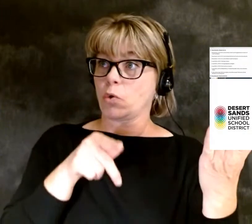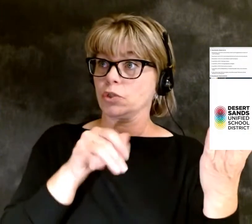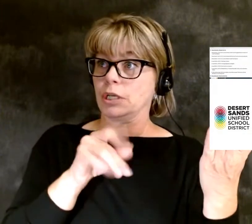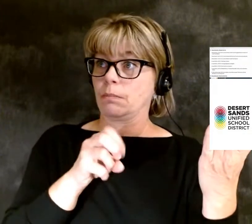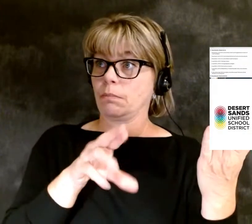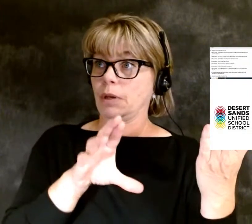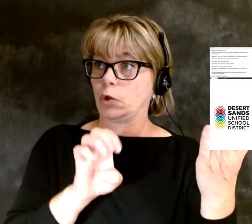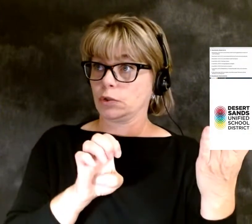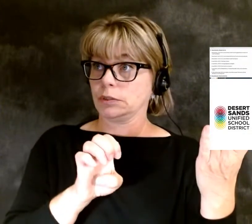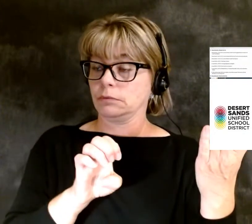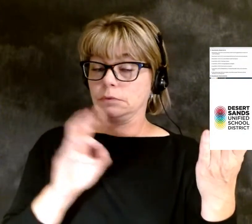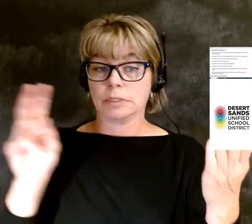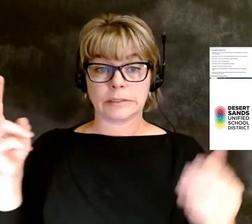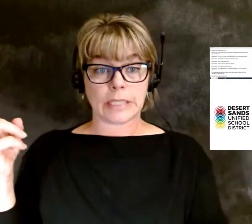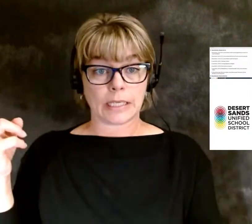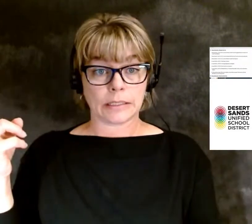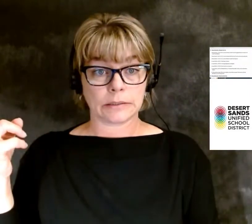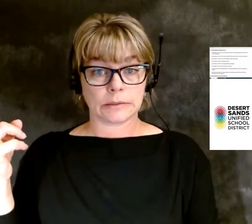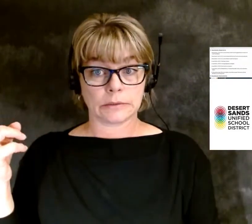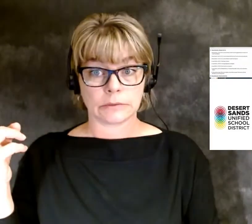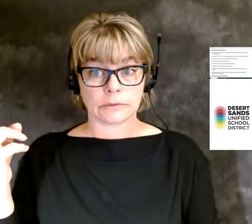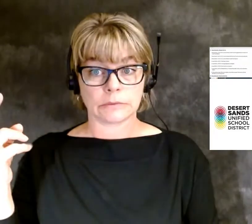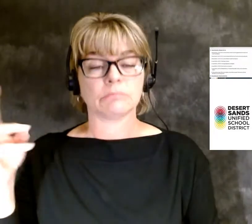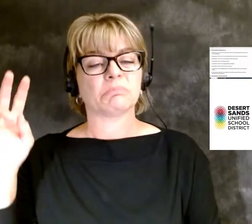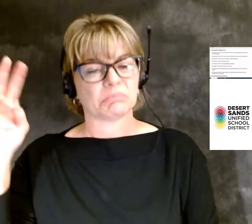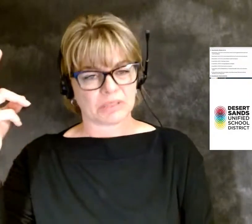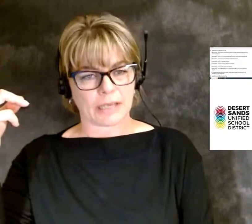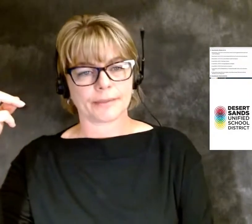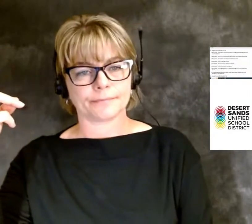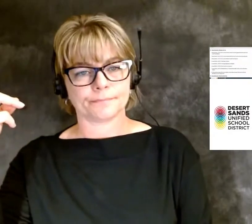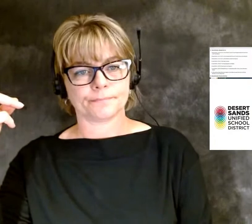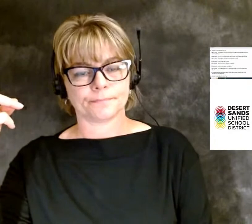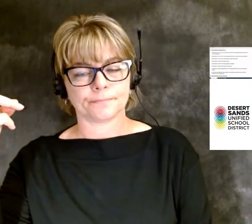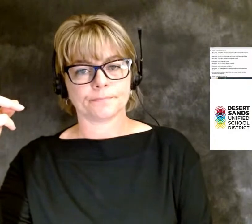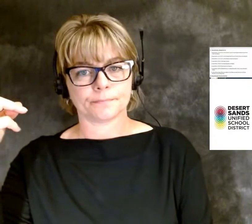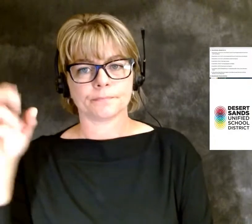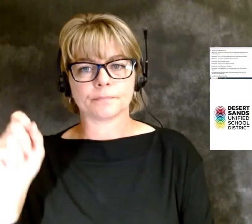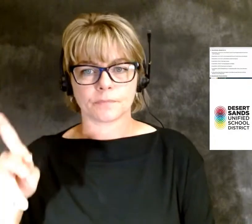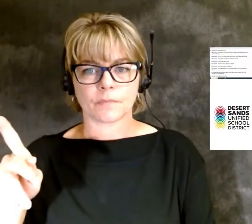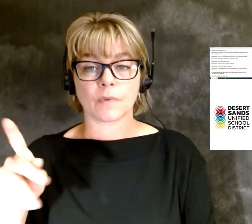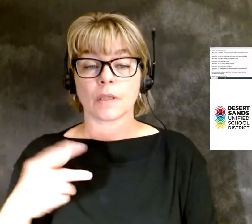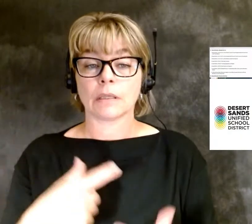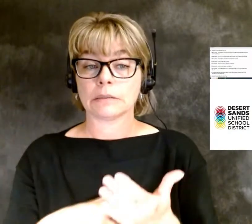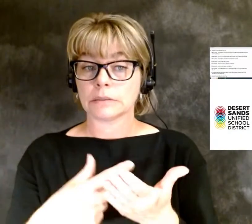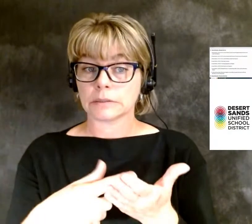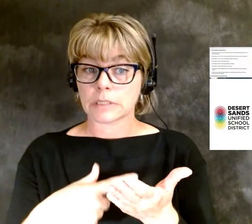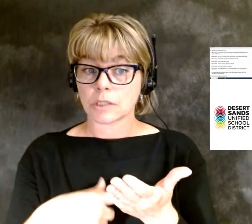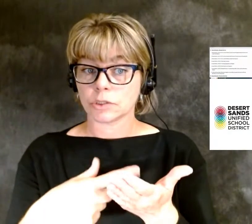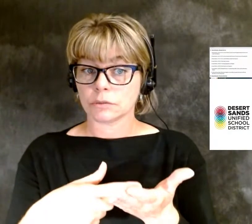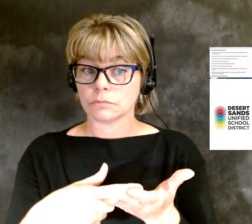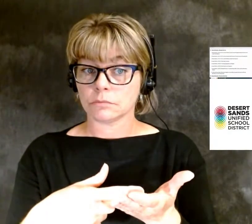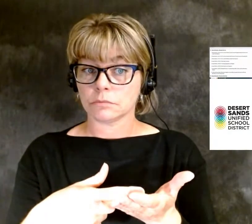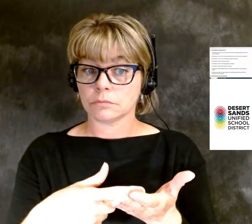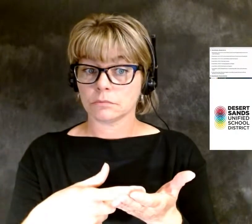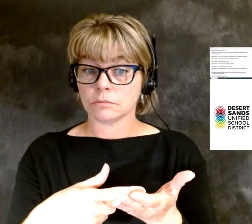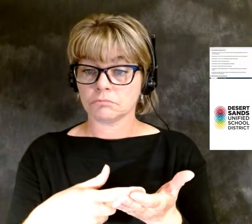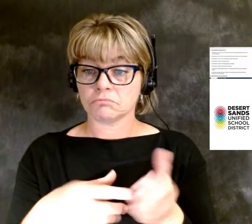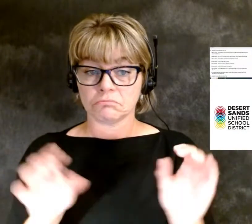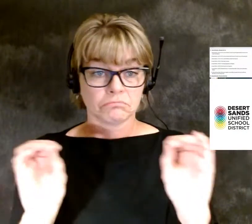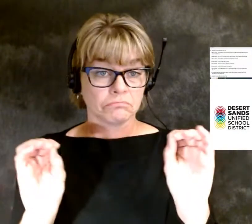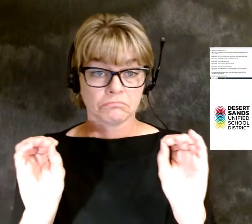Okay. Is there a second? Second it. Any discussion? Hearing